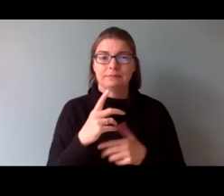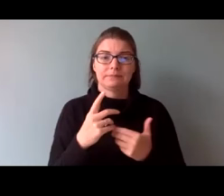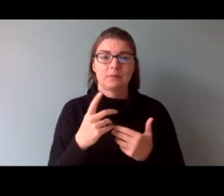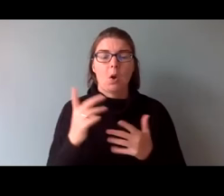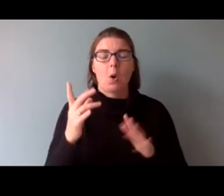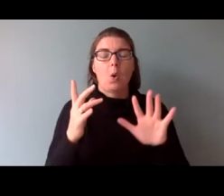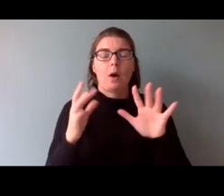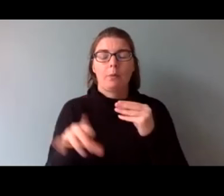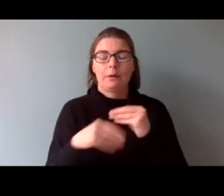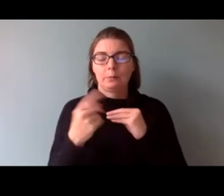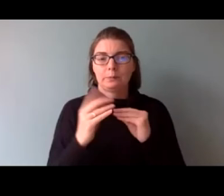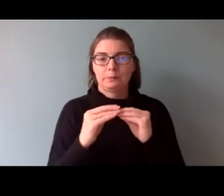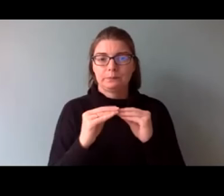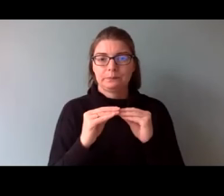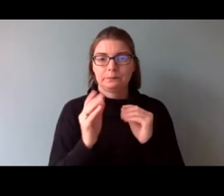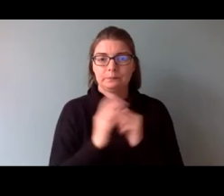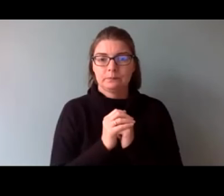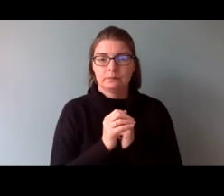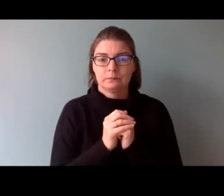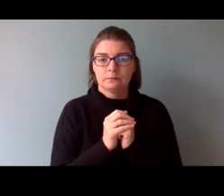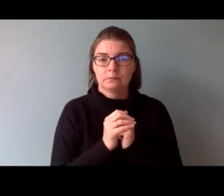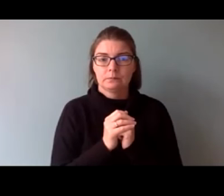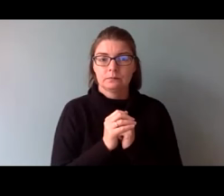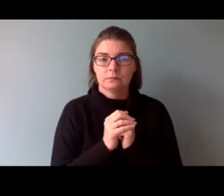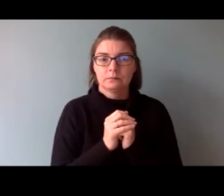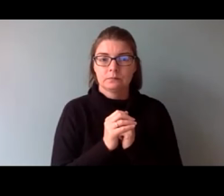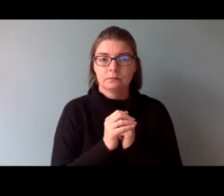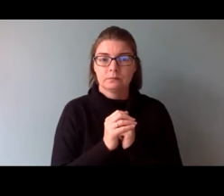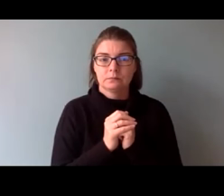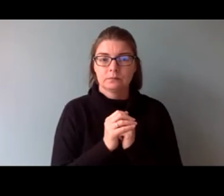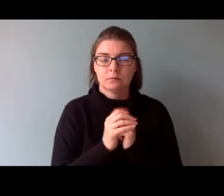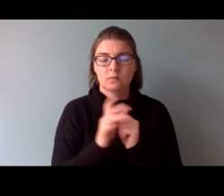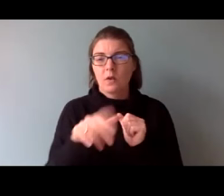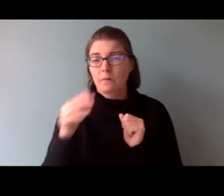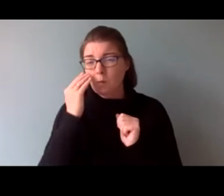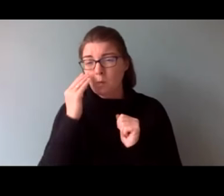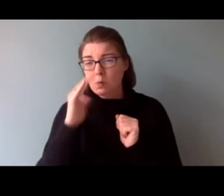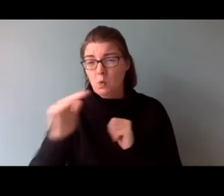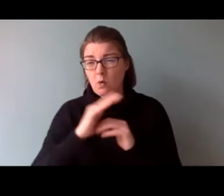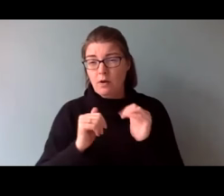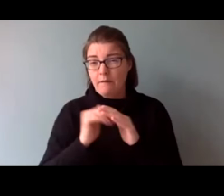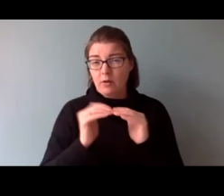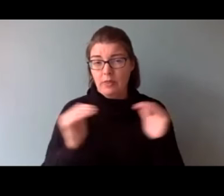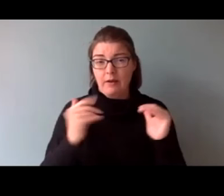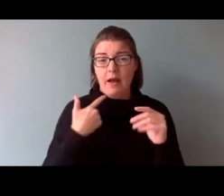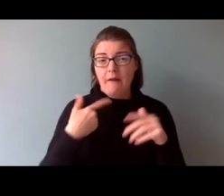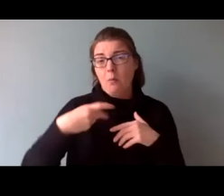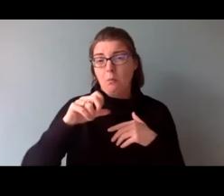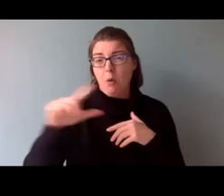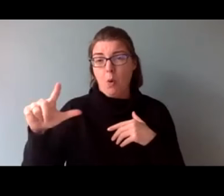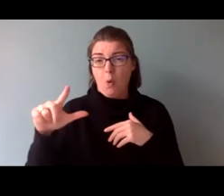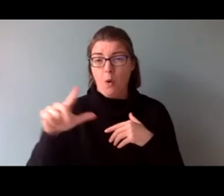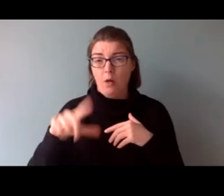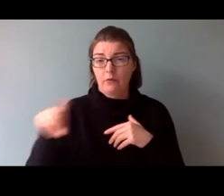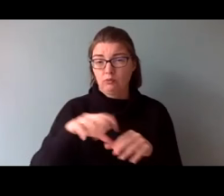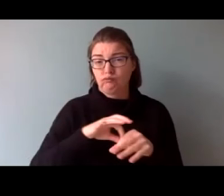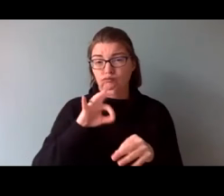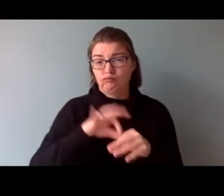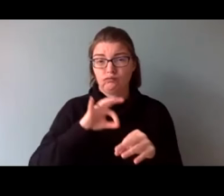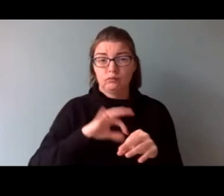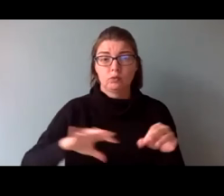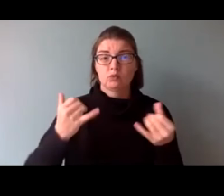last bit is just to get a sense of your current comfort level. We've got a quick little poll here. What's